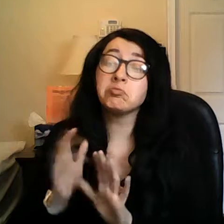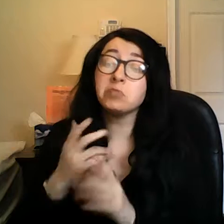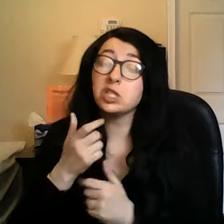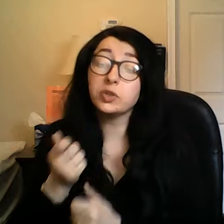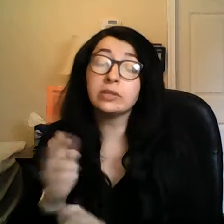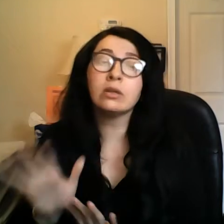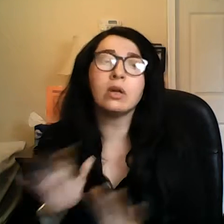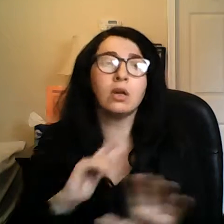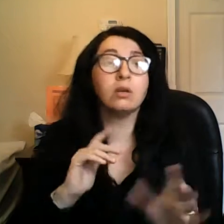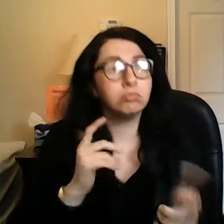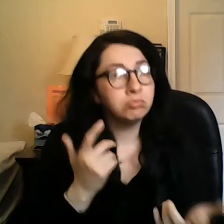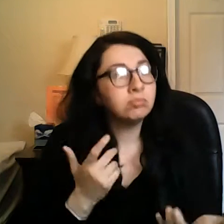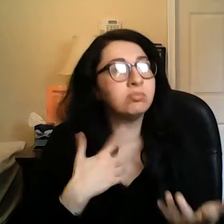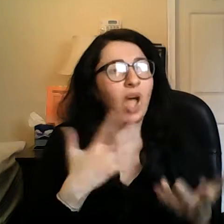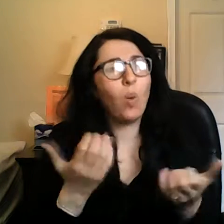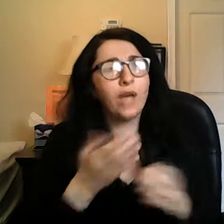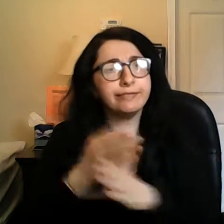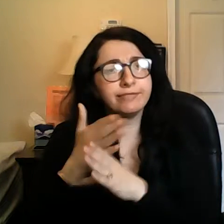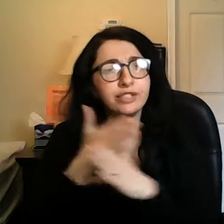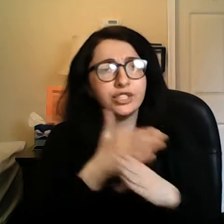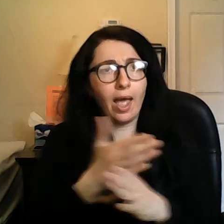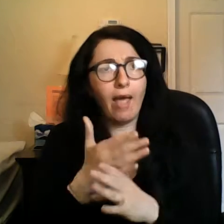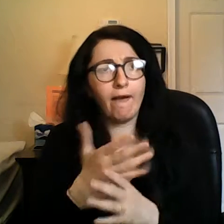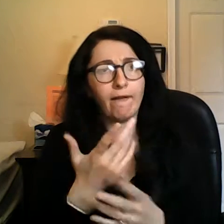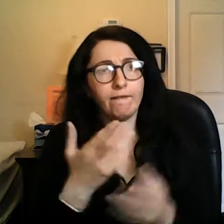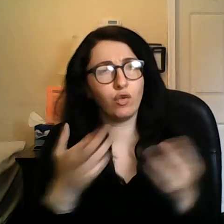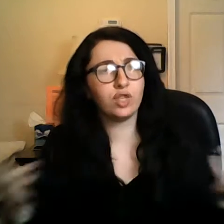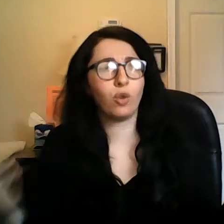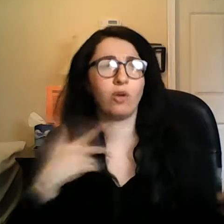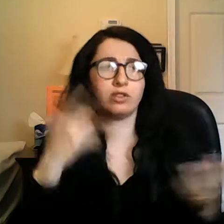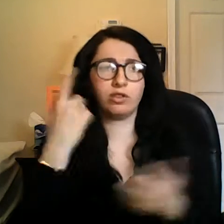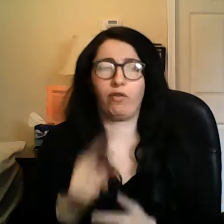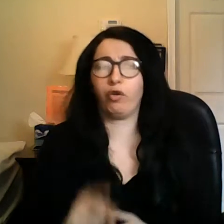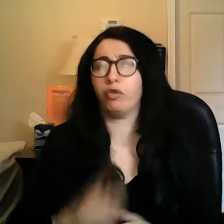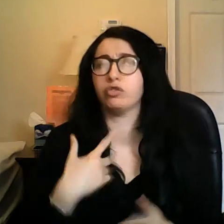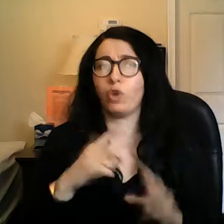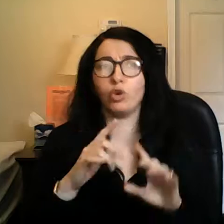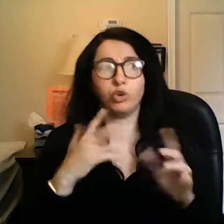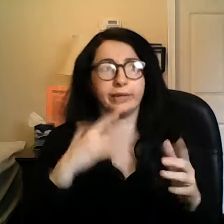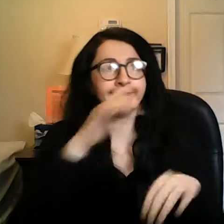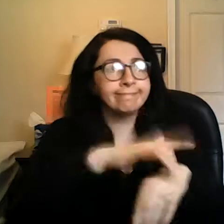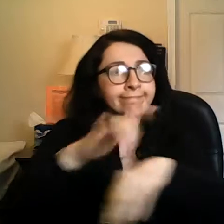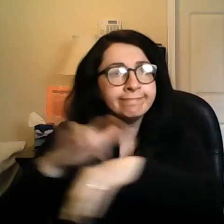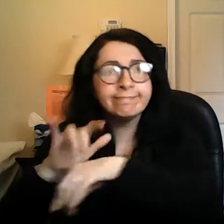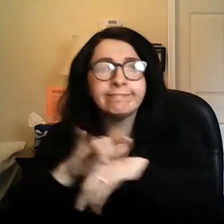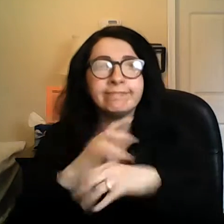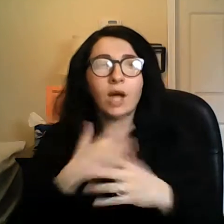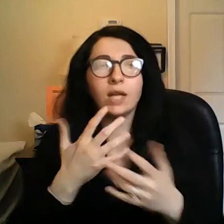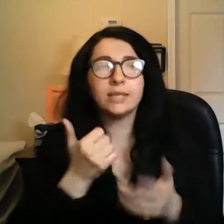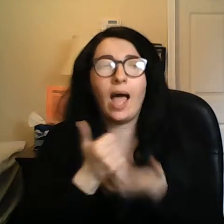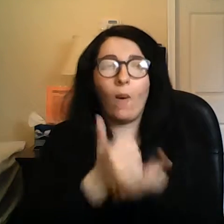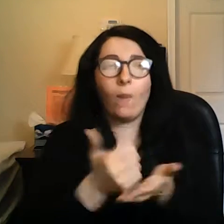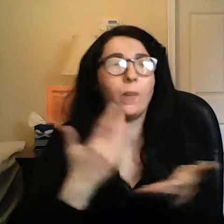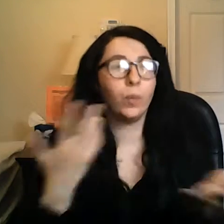a couple of different resources that you can go to basically help you practice with purpose